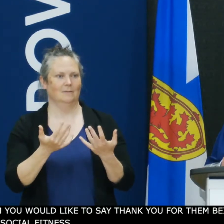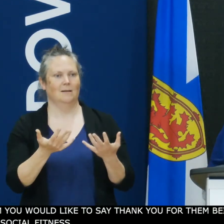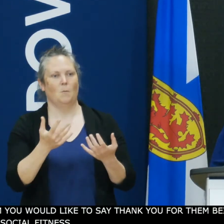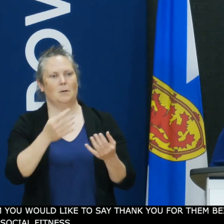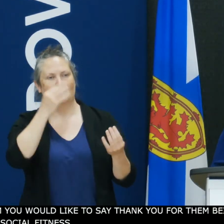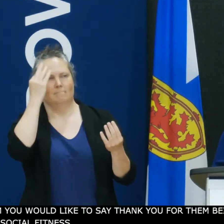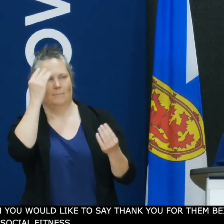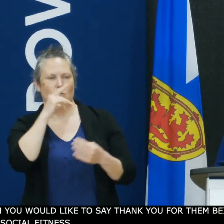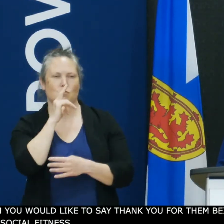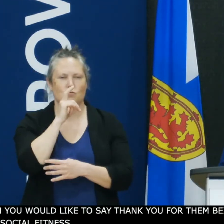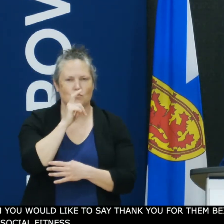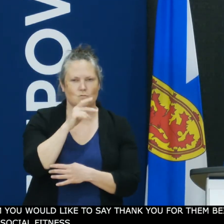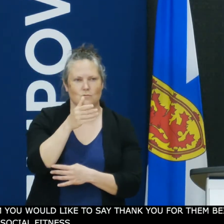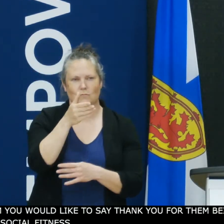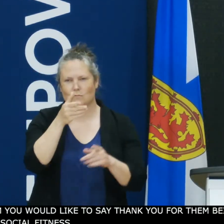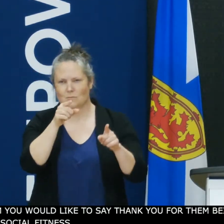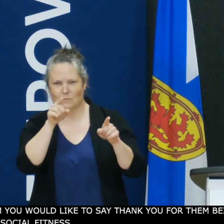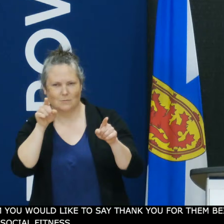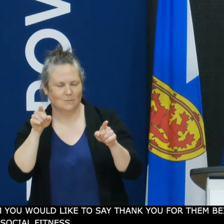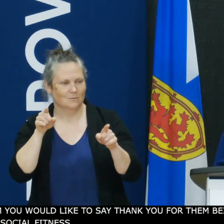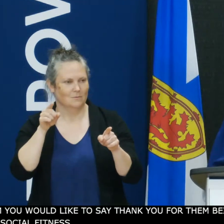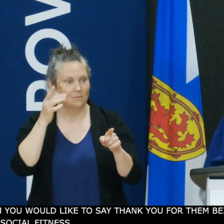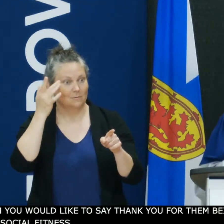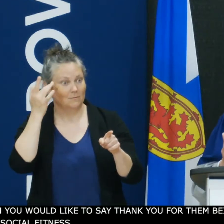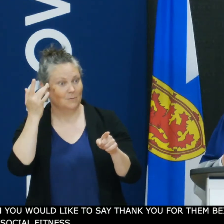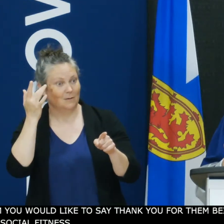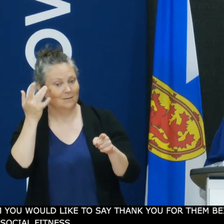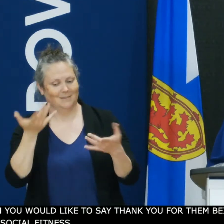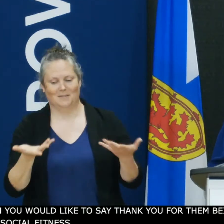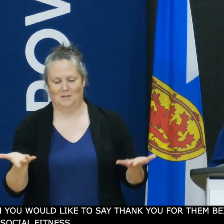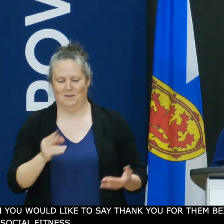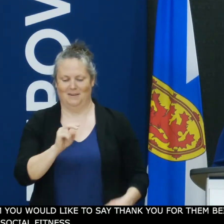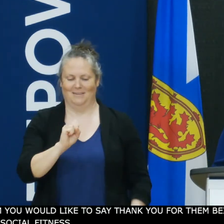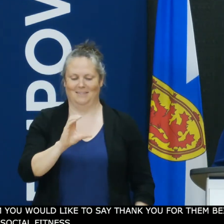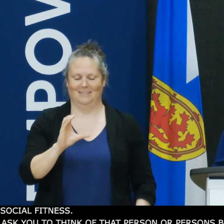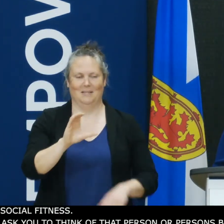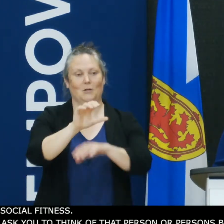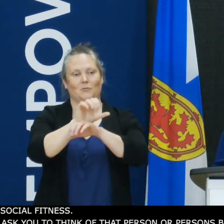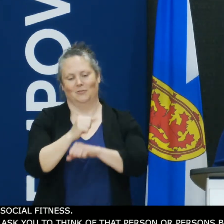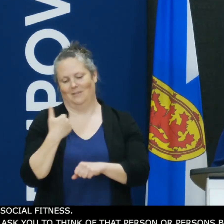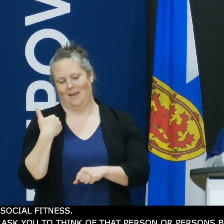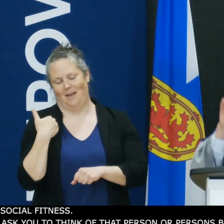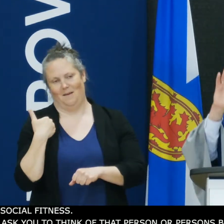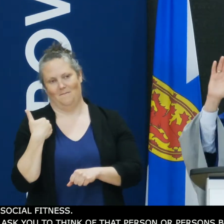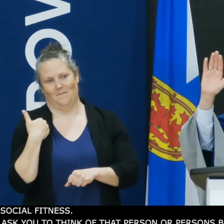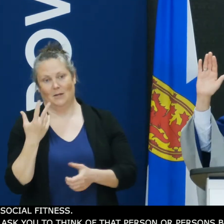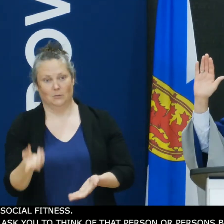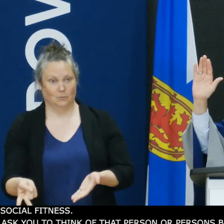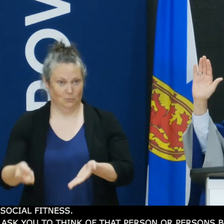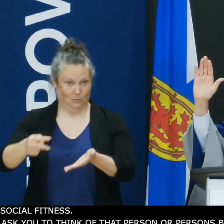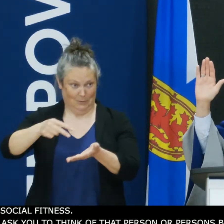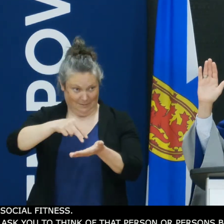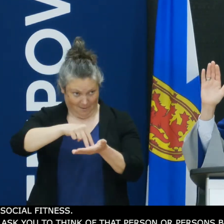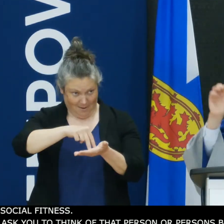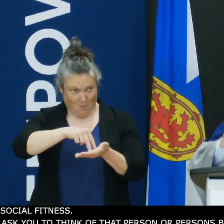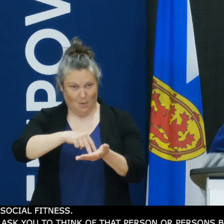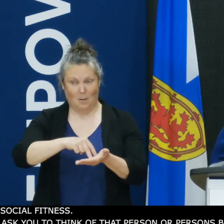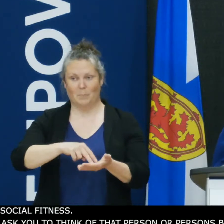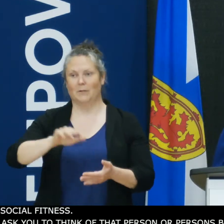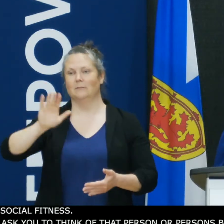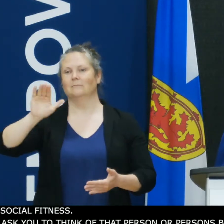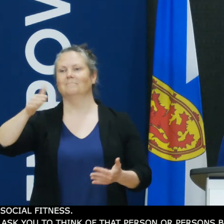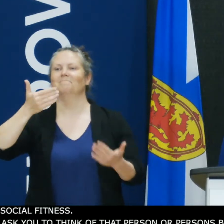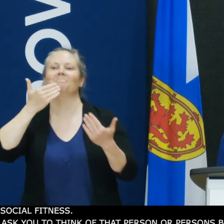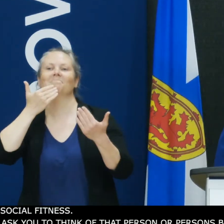where I ask, as your last assignment, to please stand as you're able and to give a wave of appreciation to someone